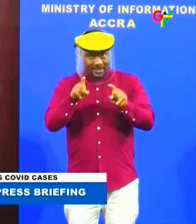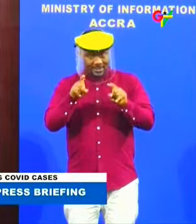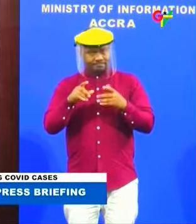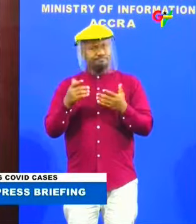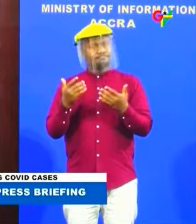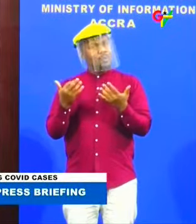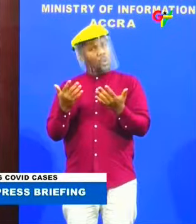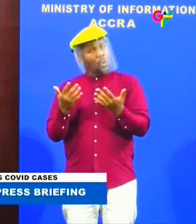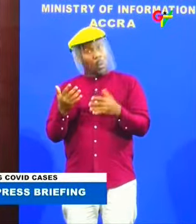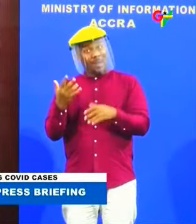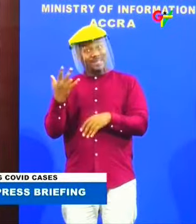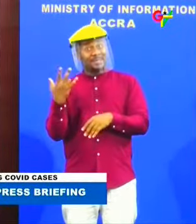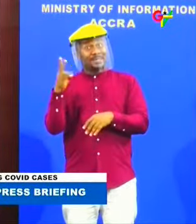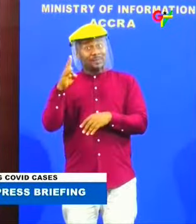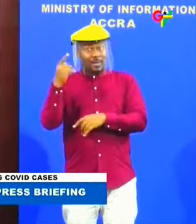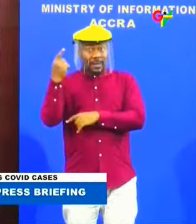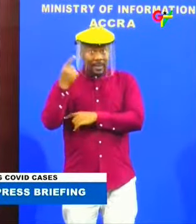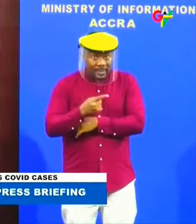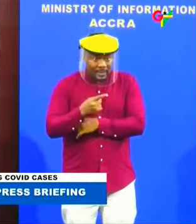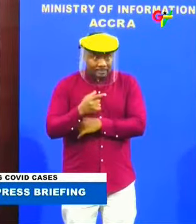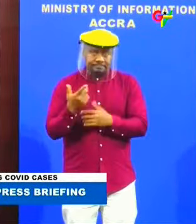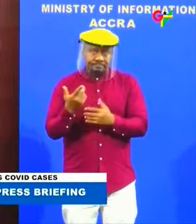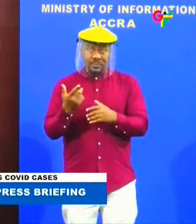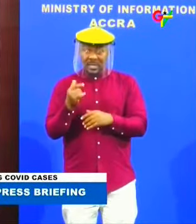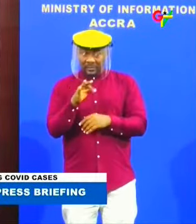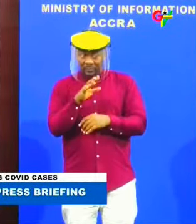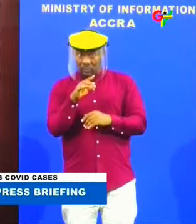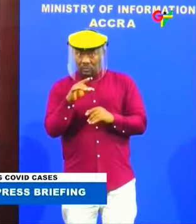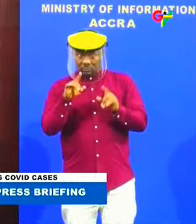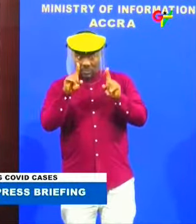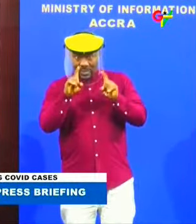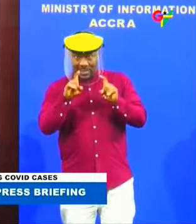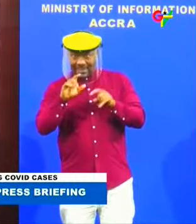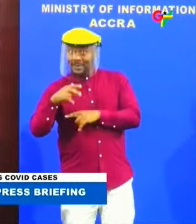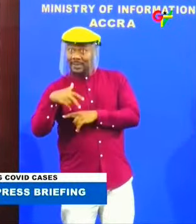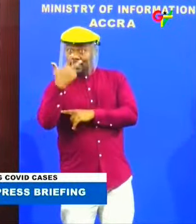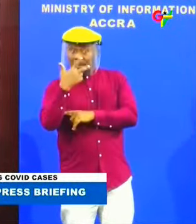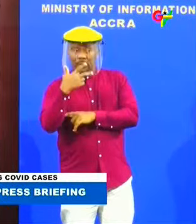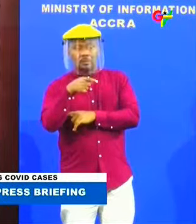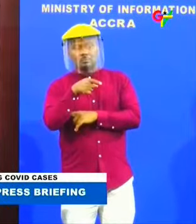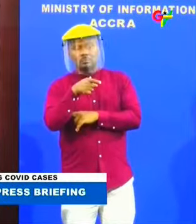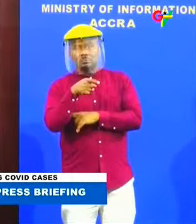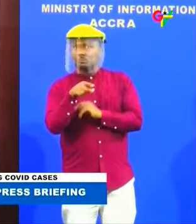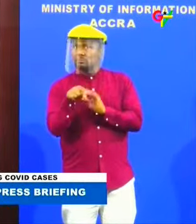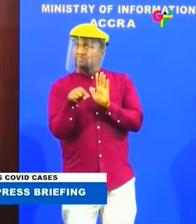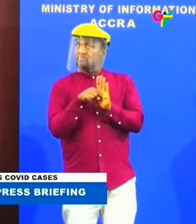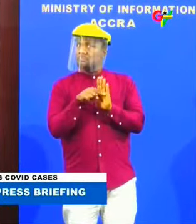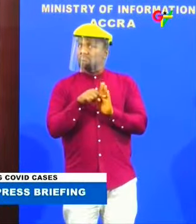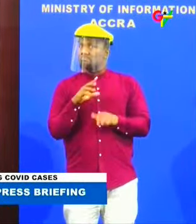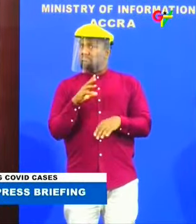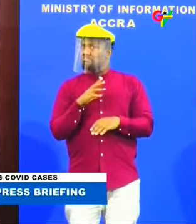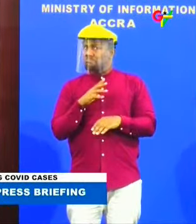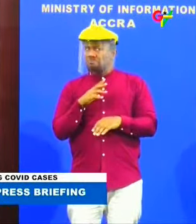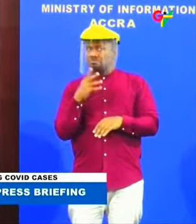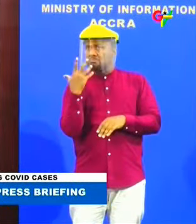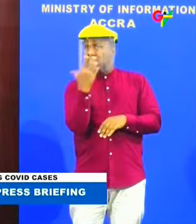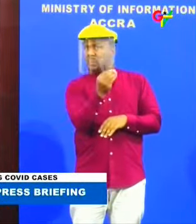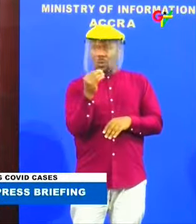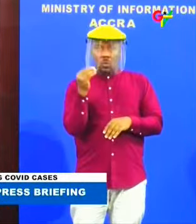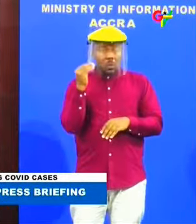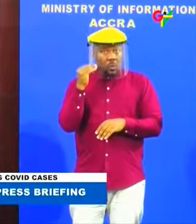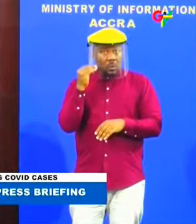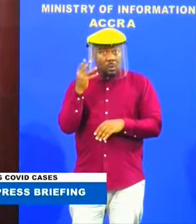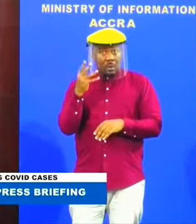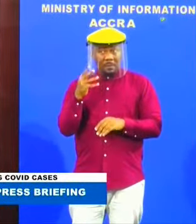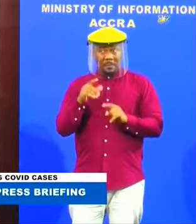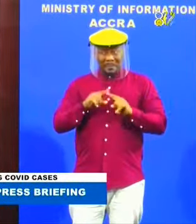If you are negative on the third day, you are discharged. Then you have to wait till the 7th day. If you are still positive, you wait till the 7th